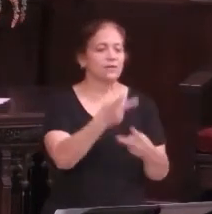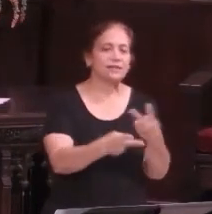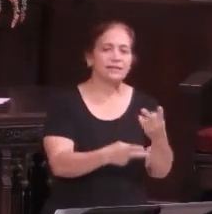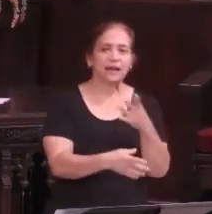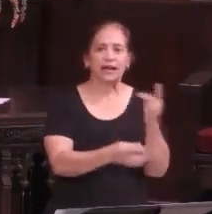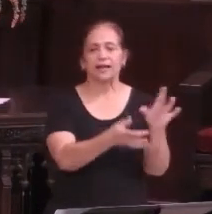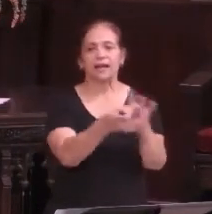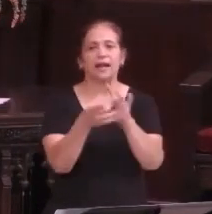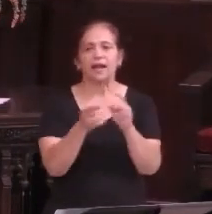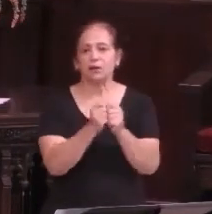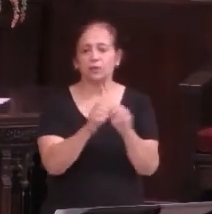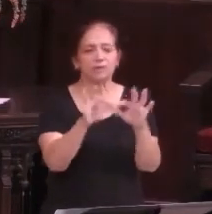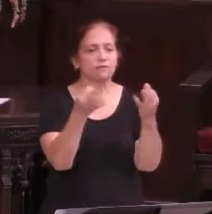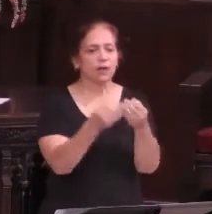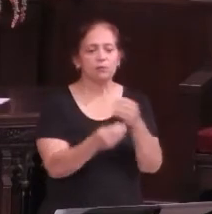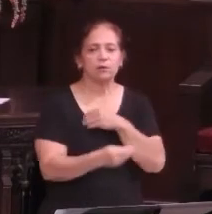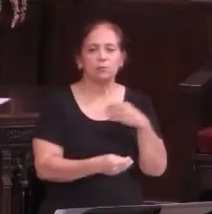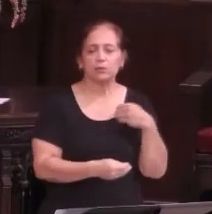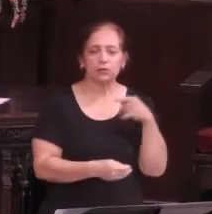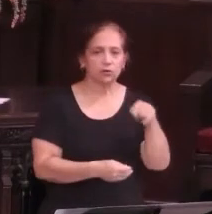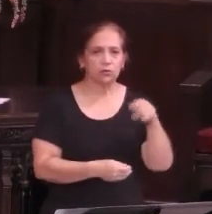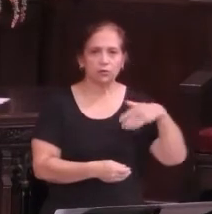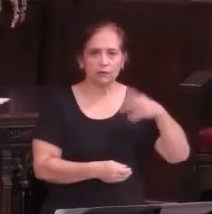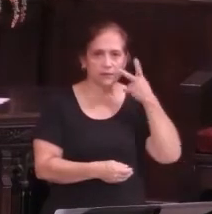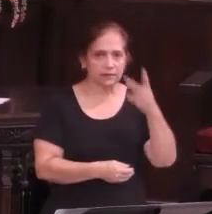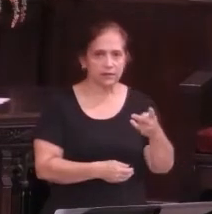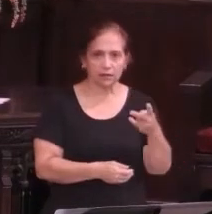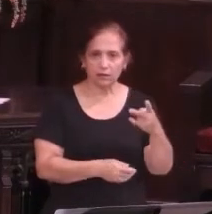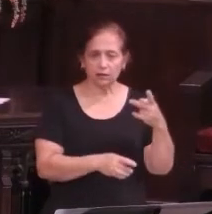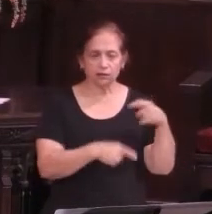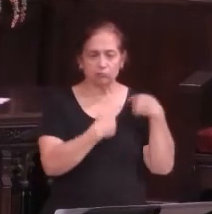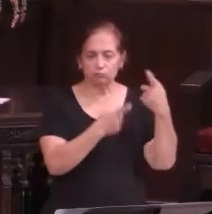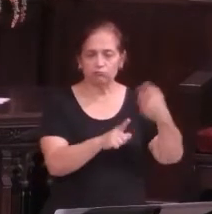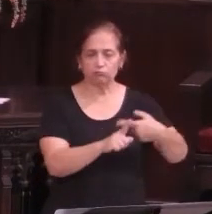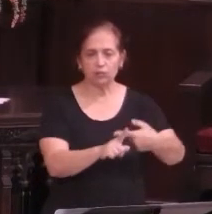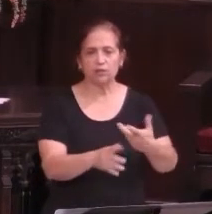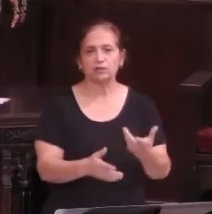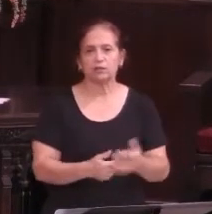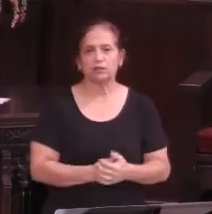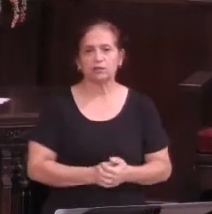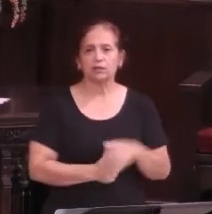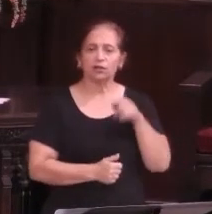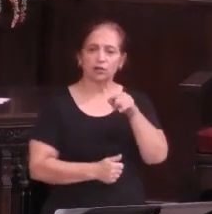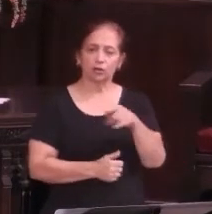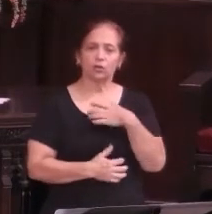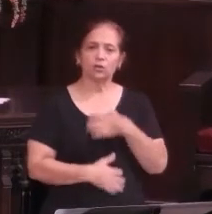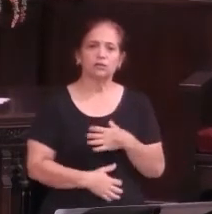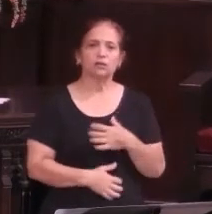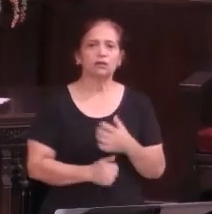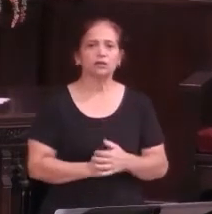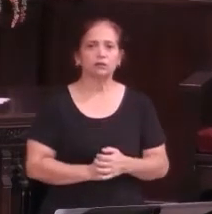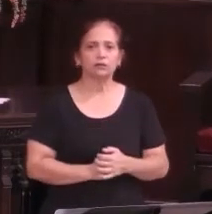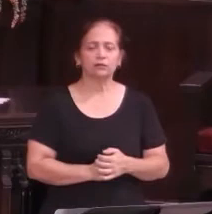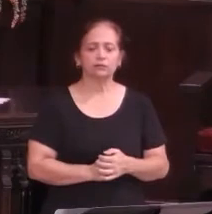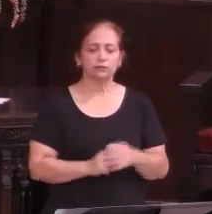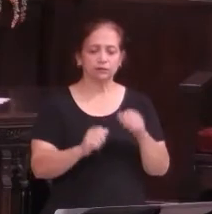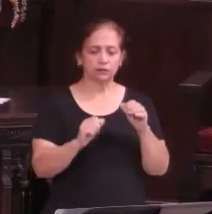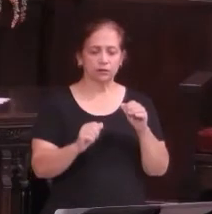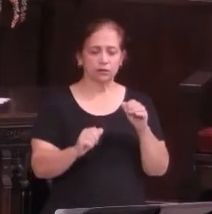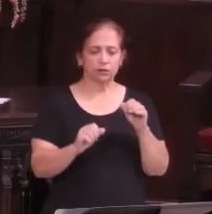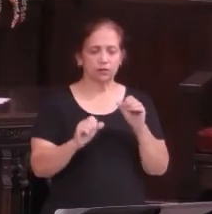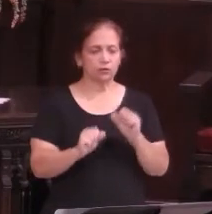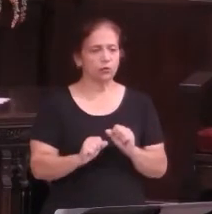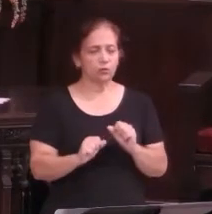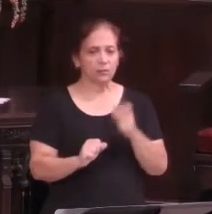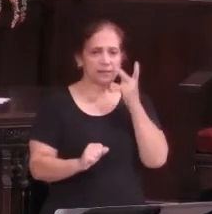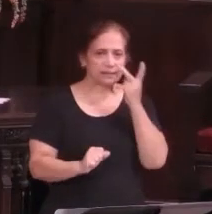and connect with a loved one you haven't seen in many months? Do you desire to be heard